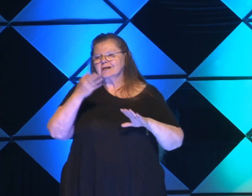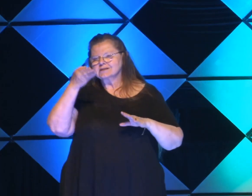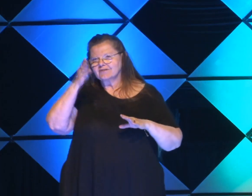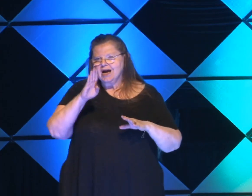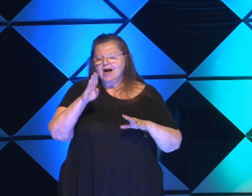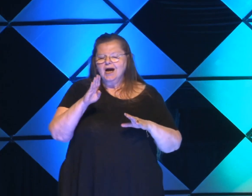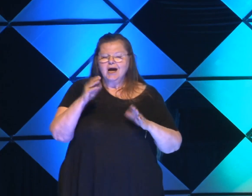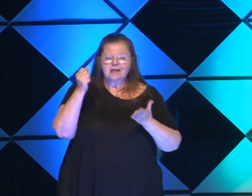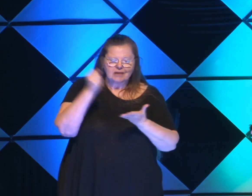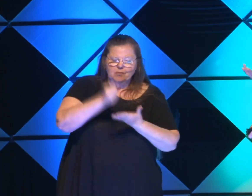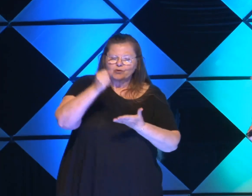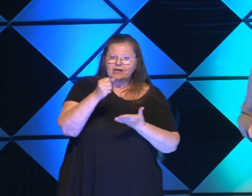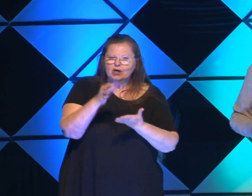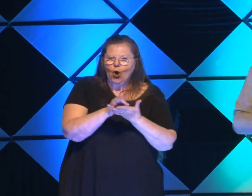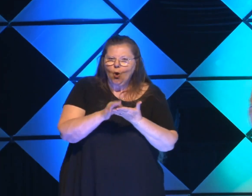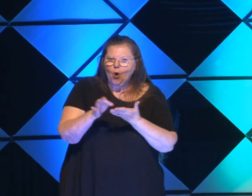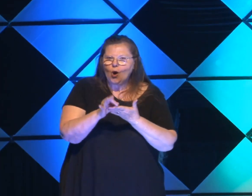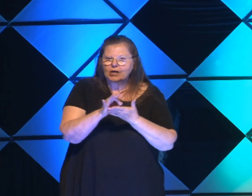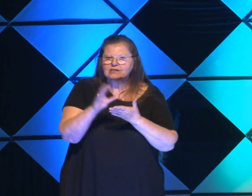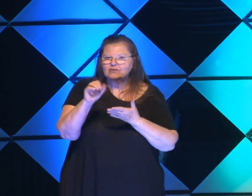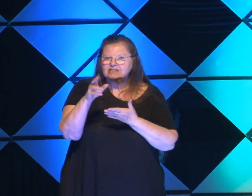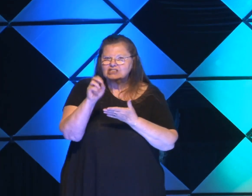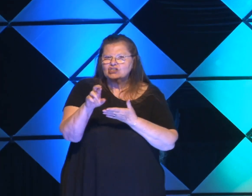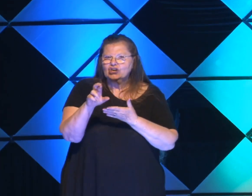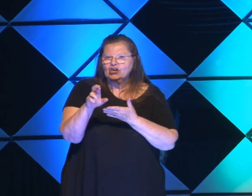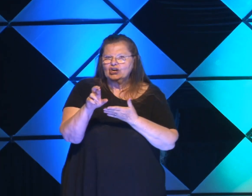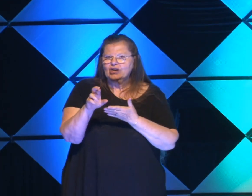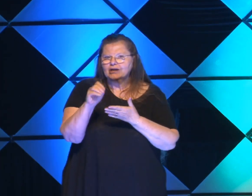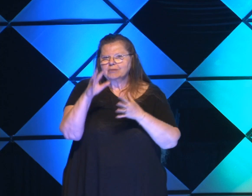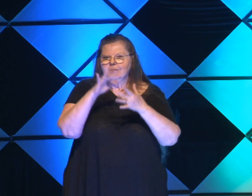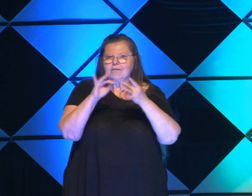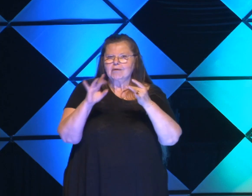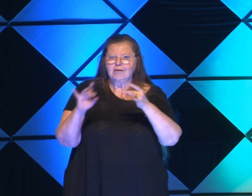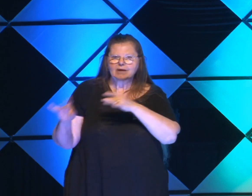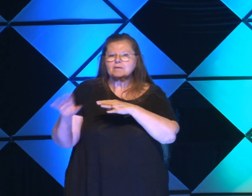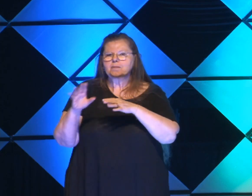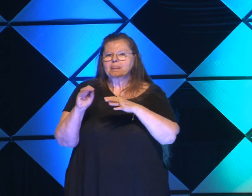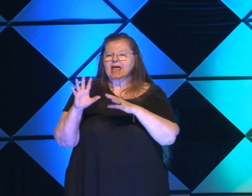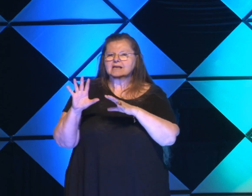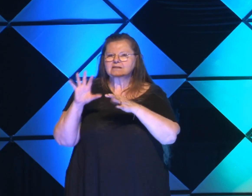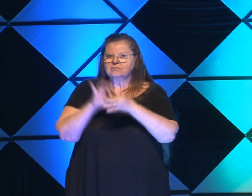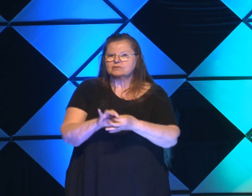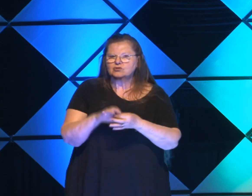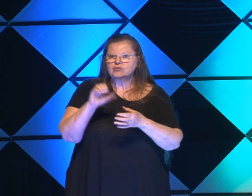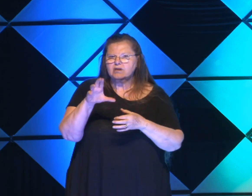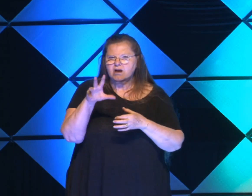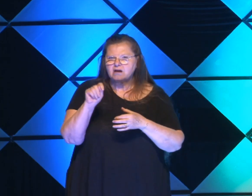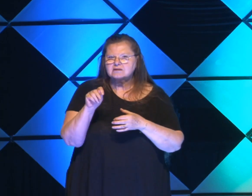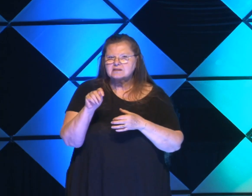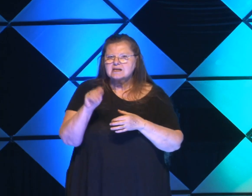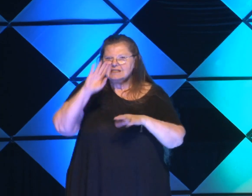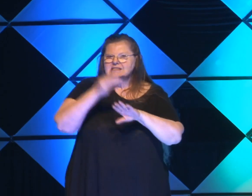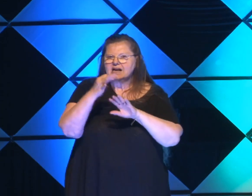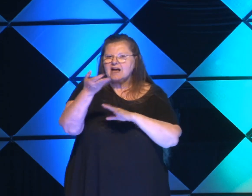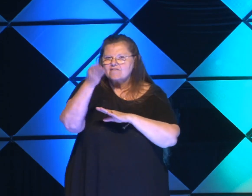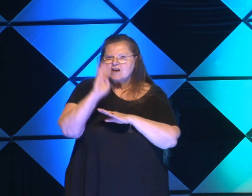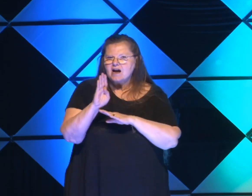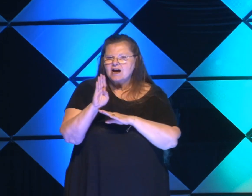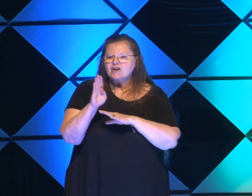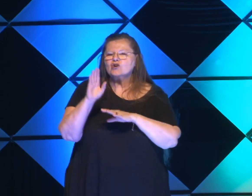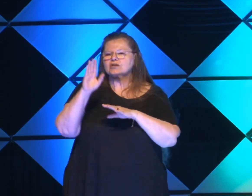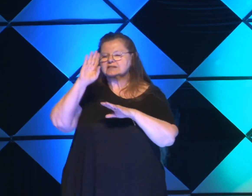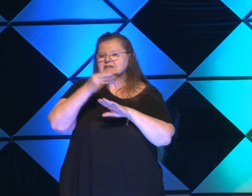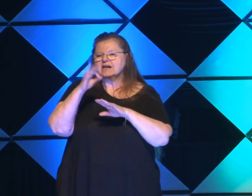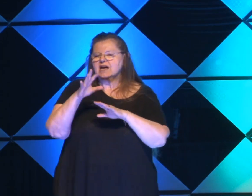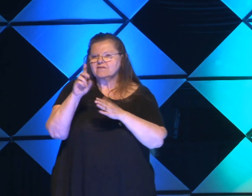minted that have Caesar Augustus's face on it, and it says Filius Divi in Latin, and it's saying this is the son of God, or the son of the